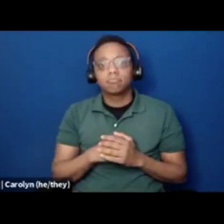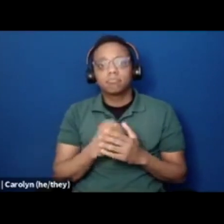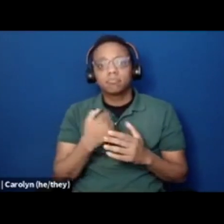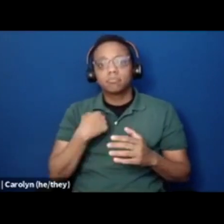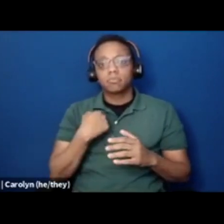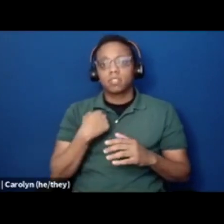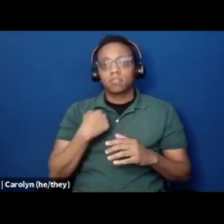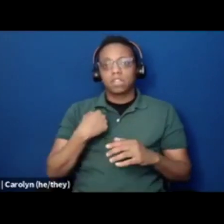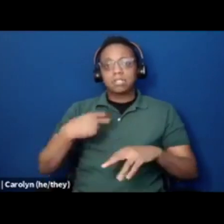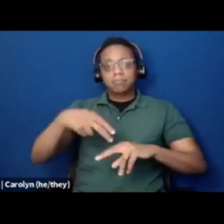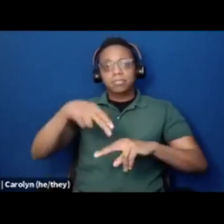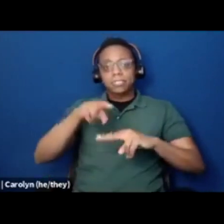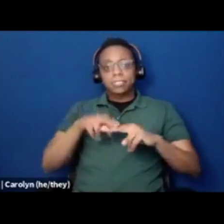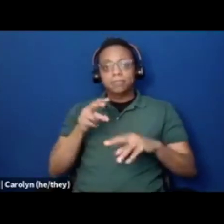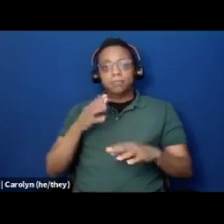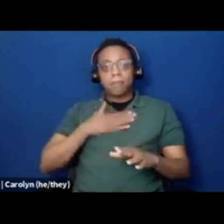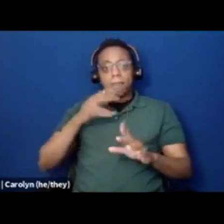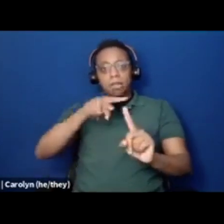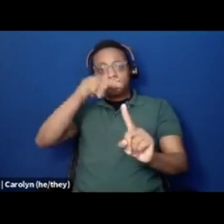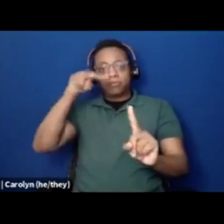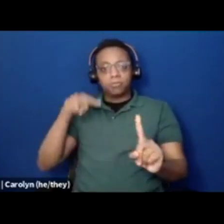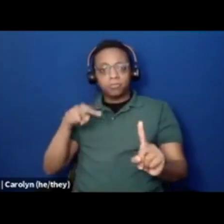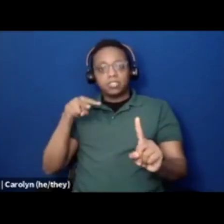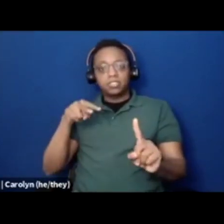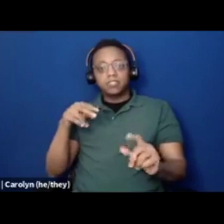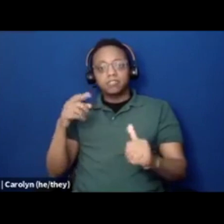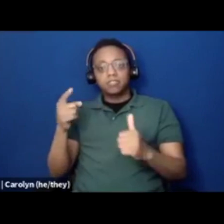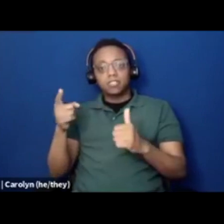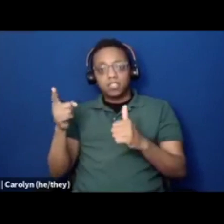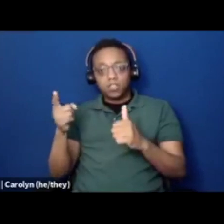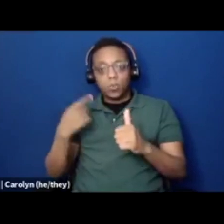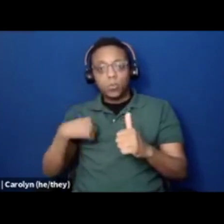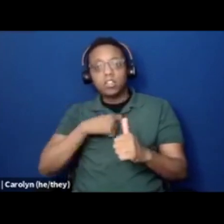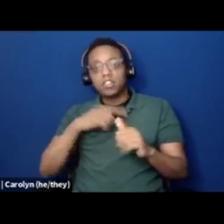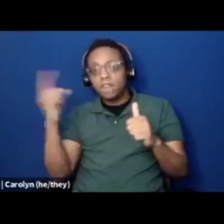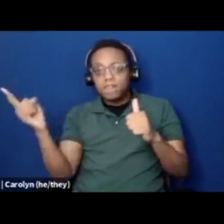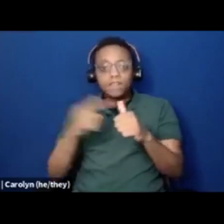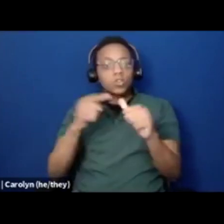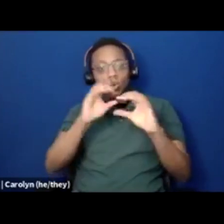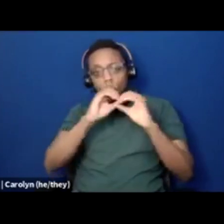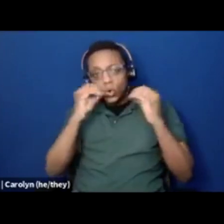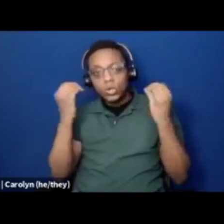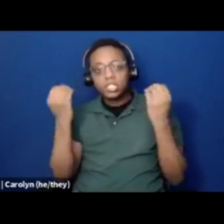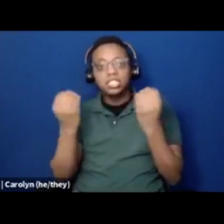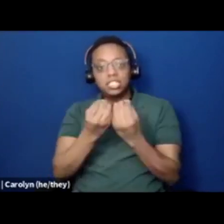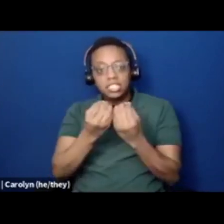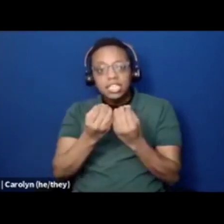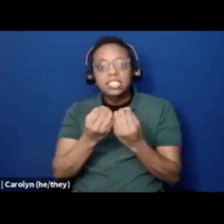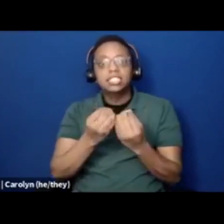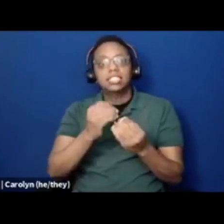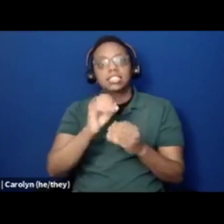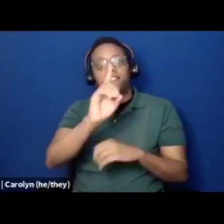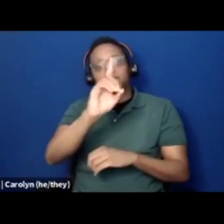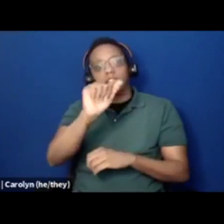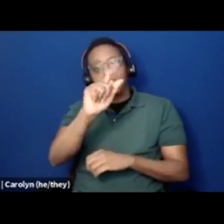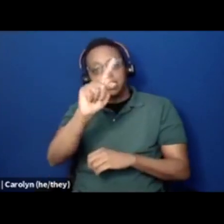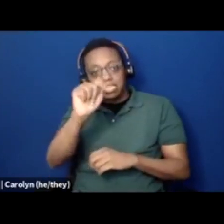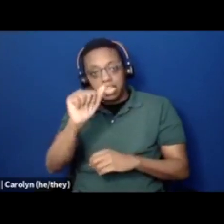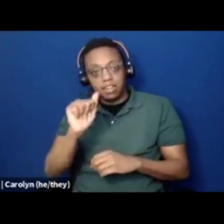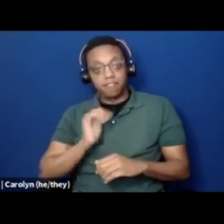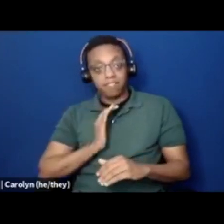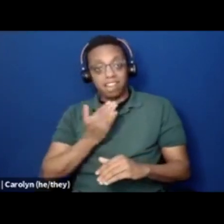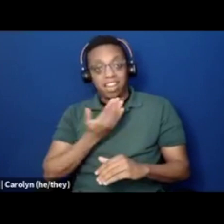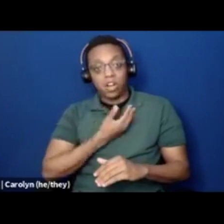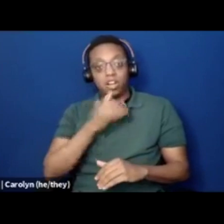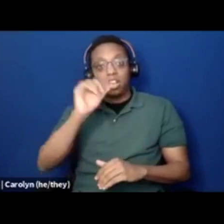from where I sit, the first organization actually collecting data directly on our LGBTQ plus communities.